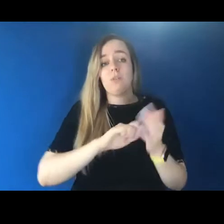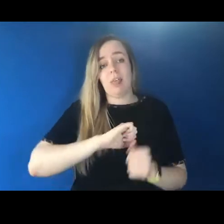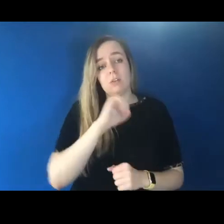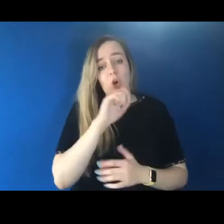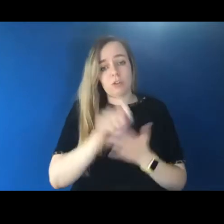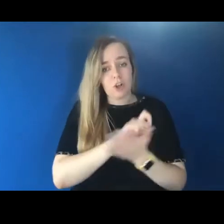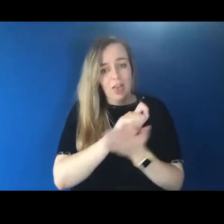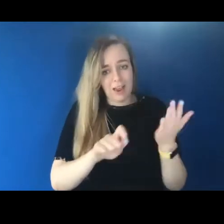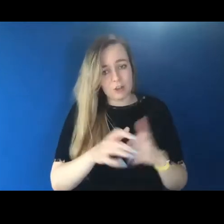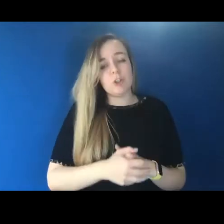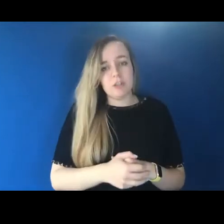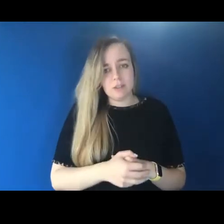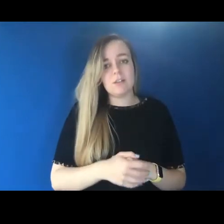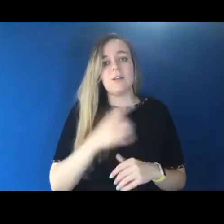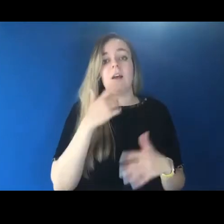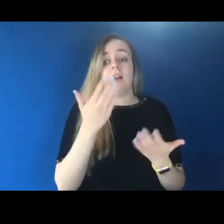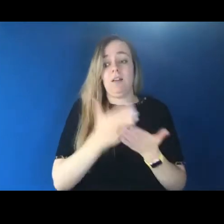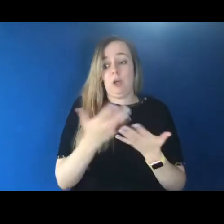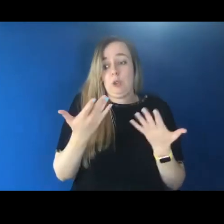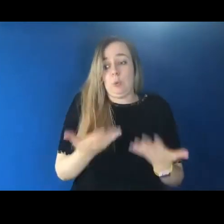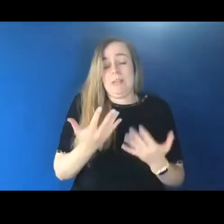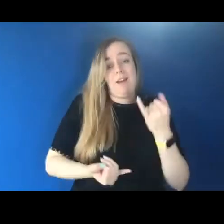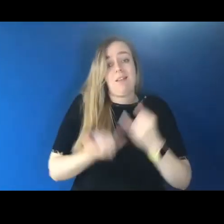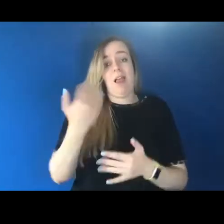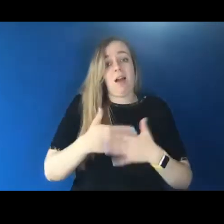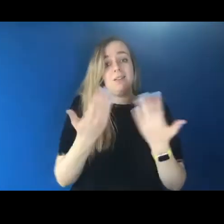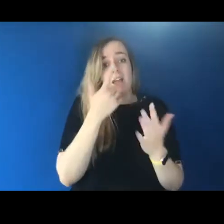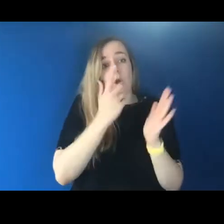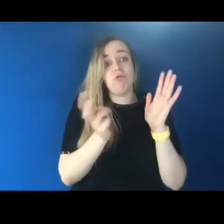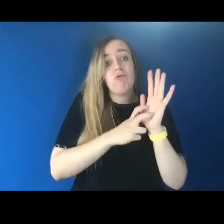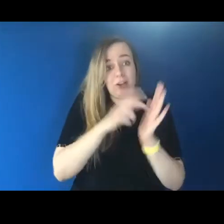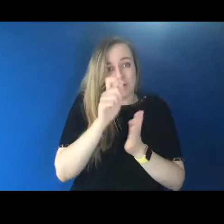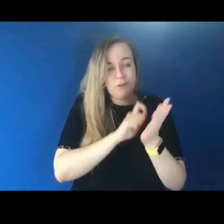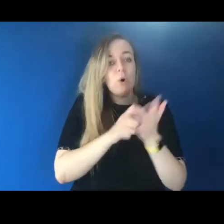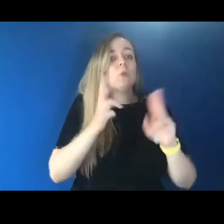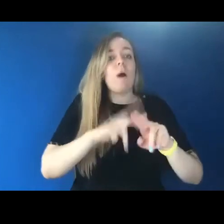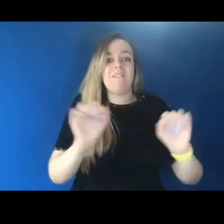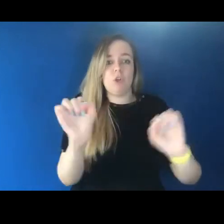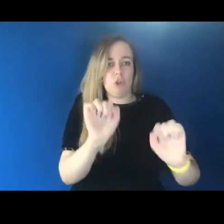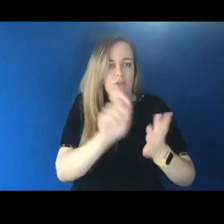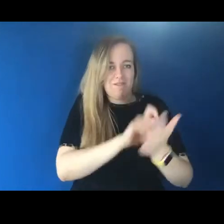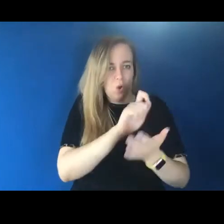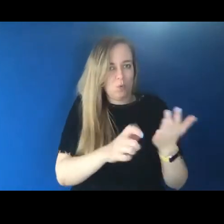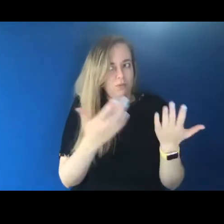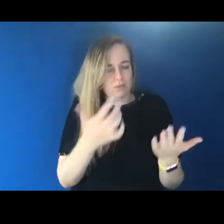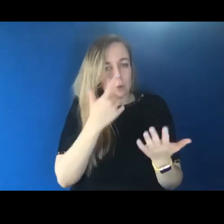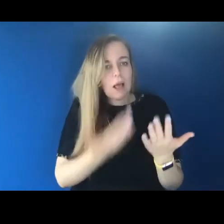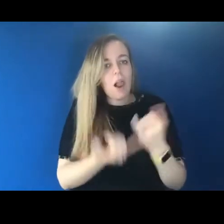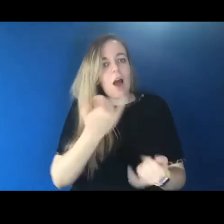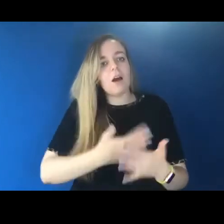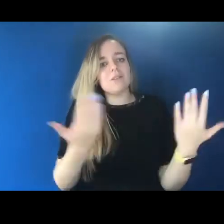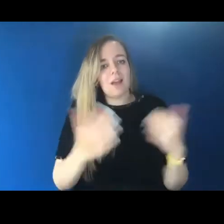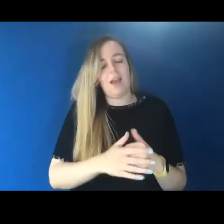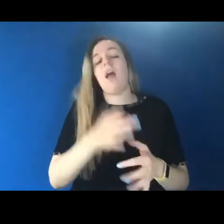elections. In fact, today is the last day to register to vote, if you haven't done so already. And the politicians that